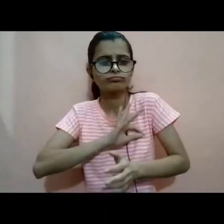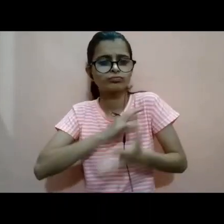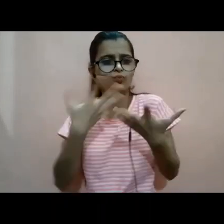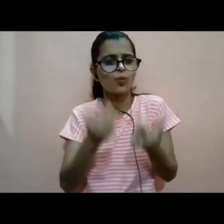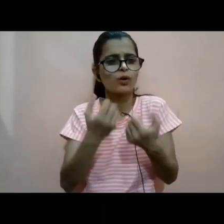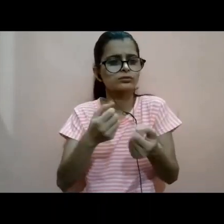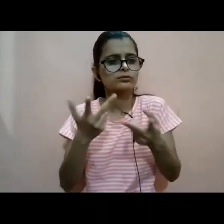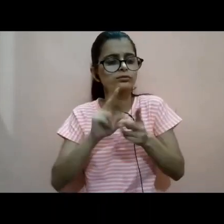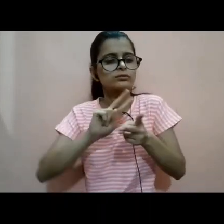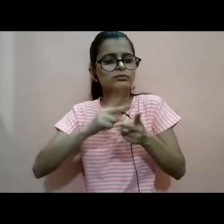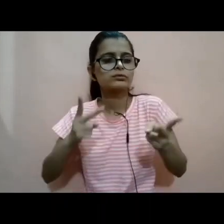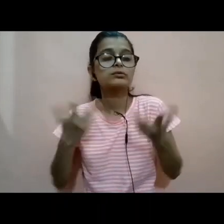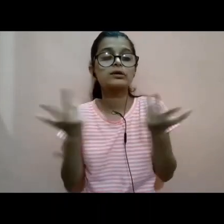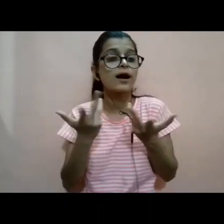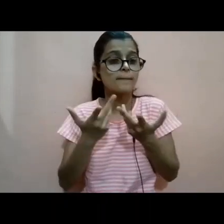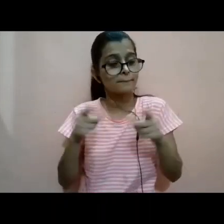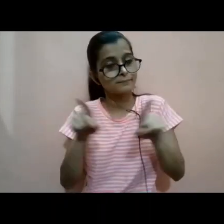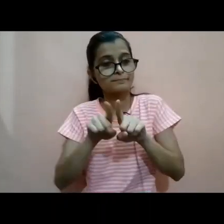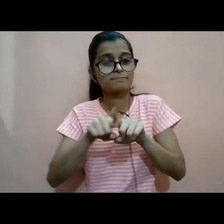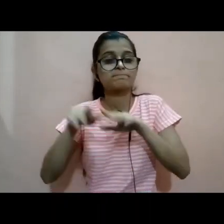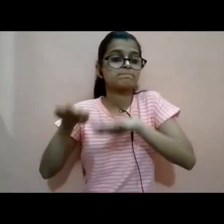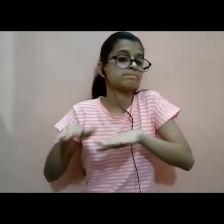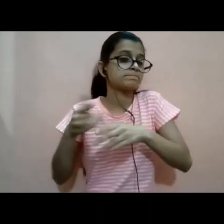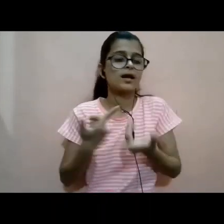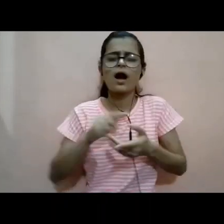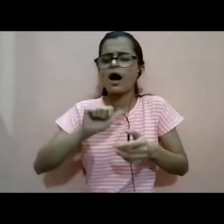Now, an example of this for me would be